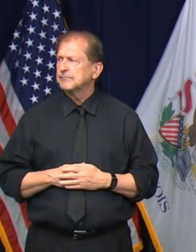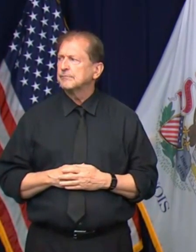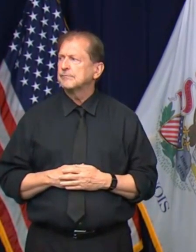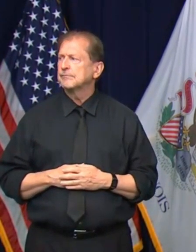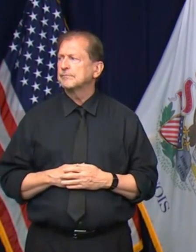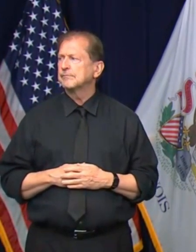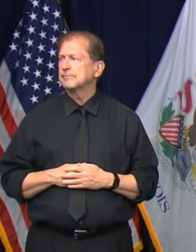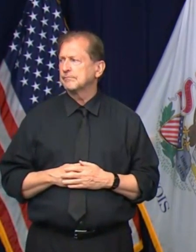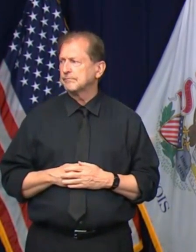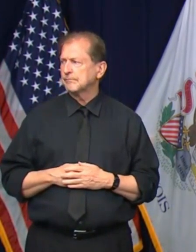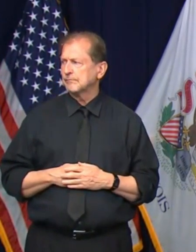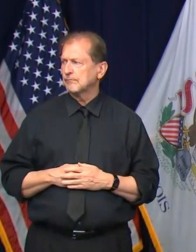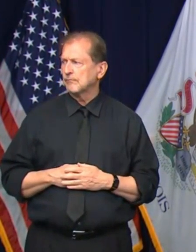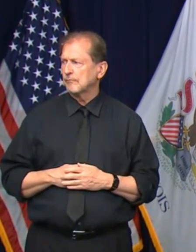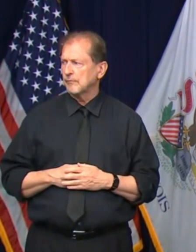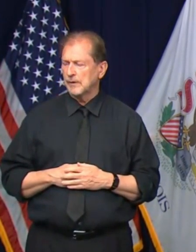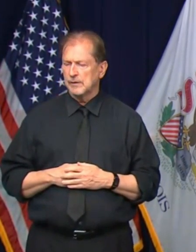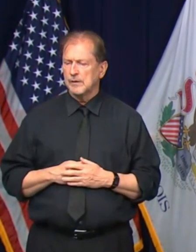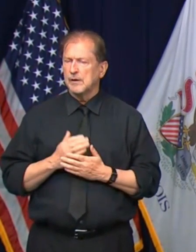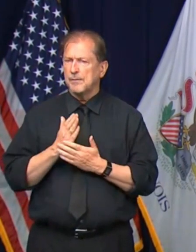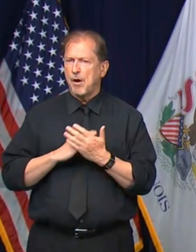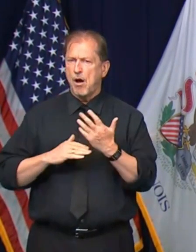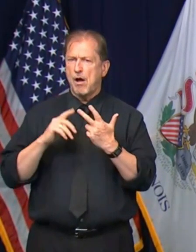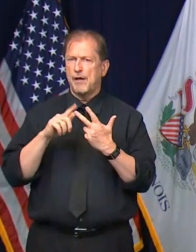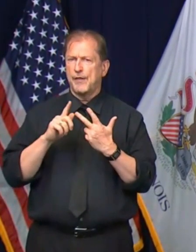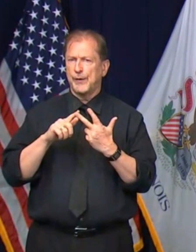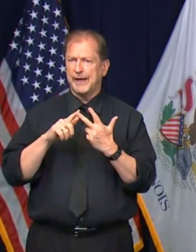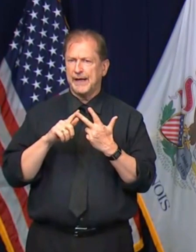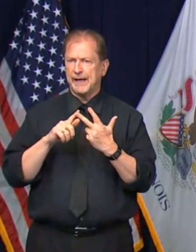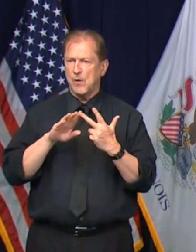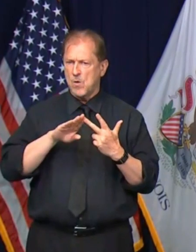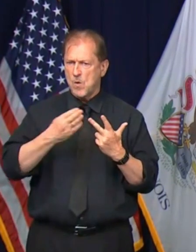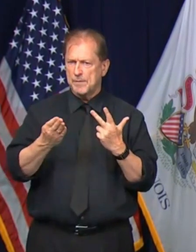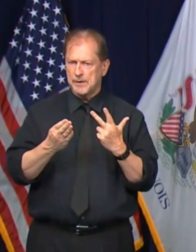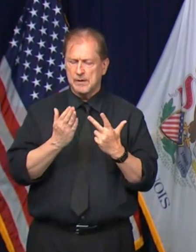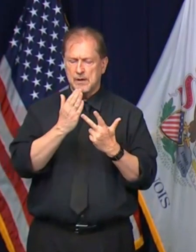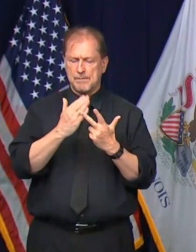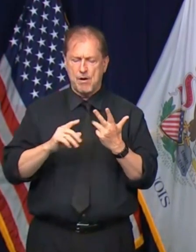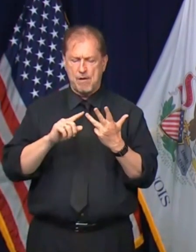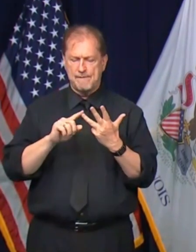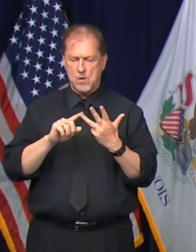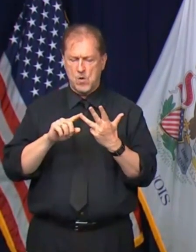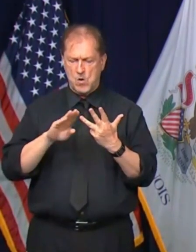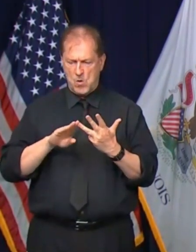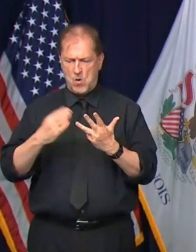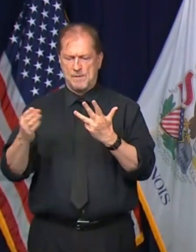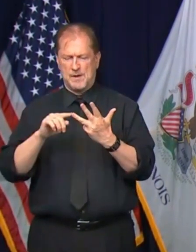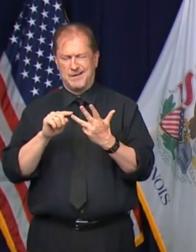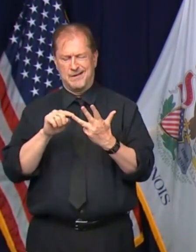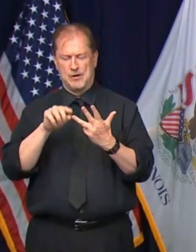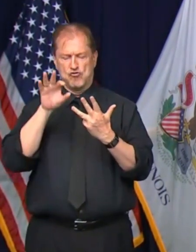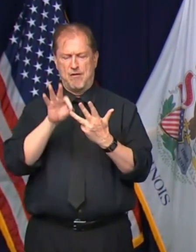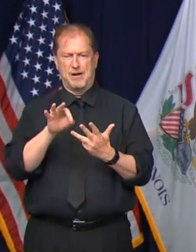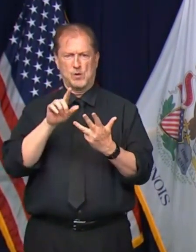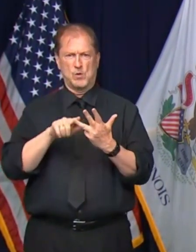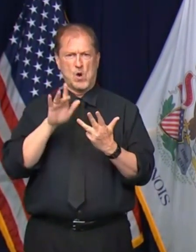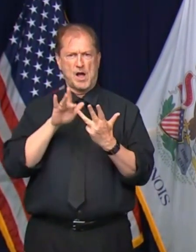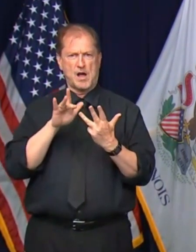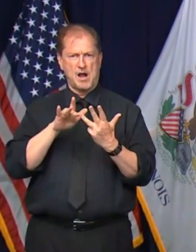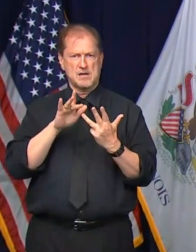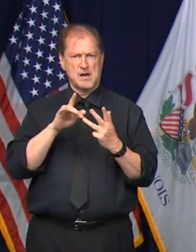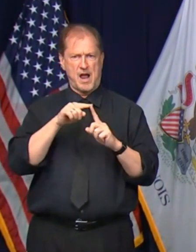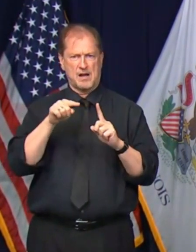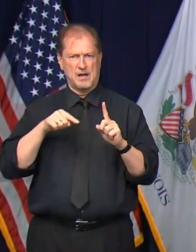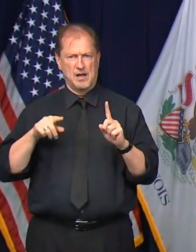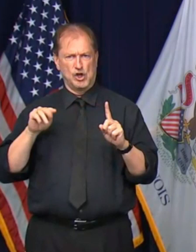confusion over how the state can move from stage 3 to stage 4 regarding the issue of contact tracing. What is the contact tracing metric and standard to go from